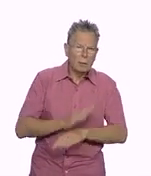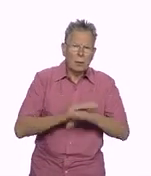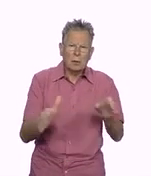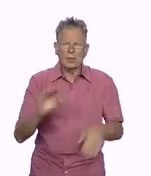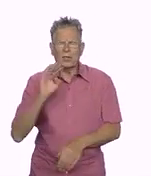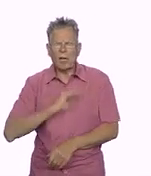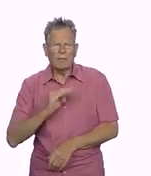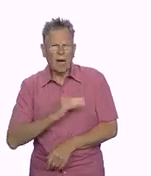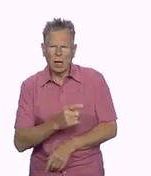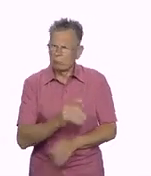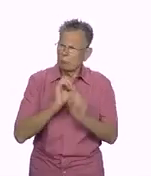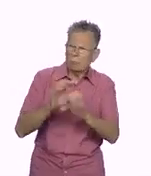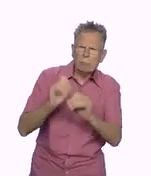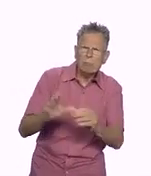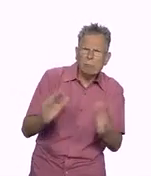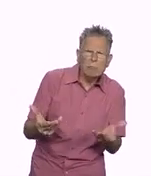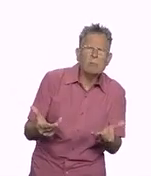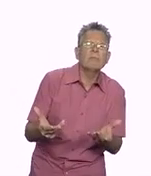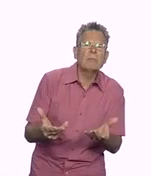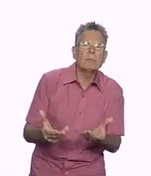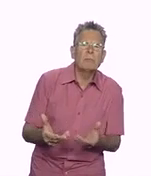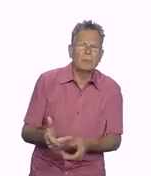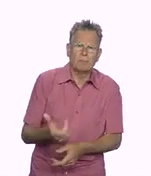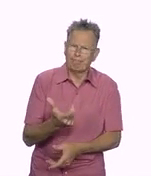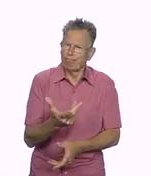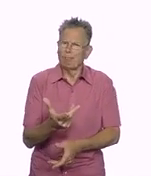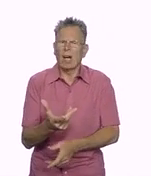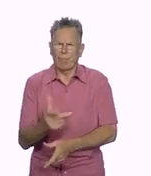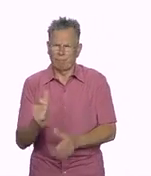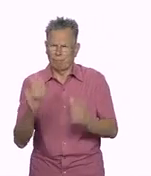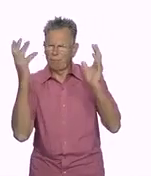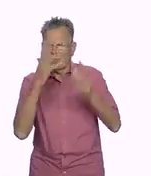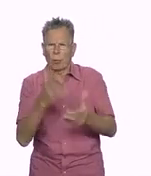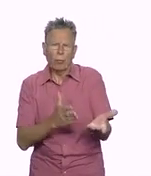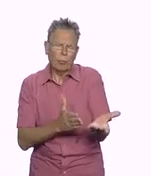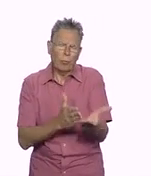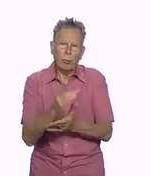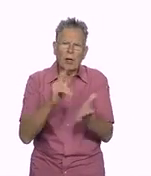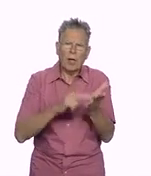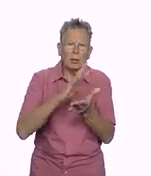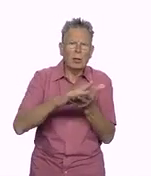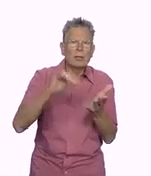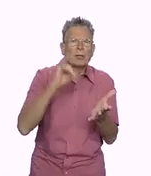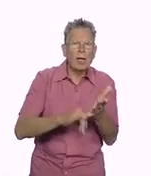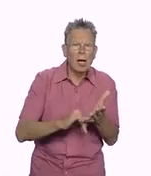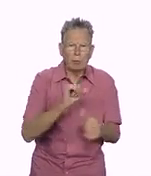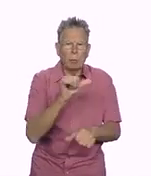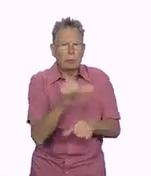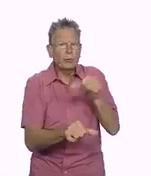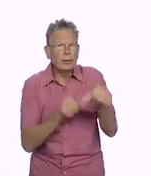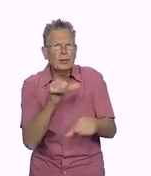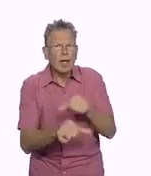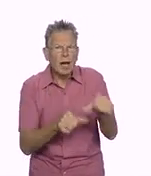If you are not satisfied with the response, you can raise your concerns through local NHS procedures or with local